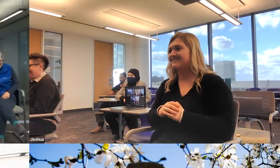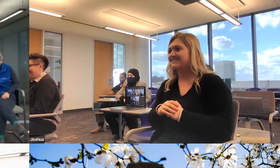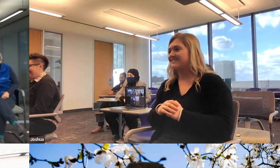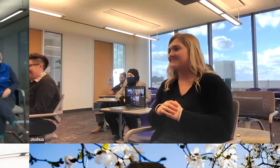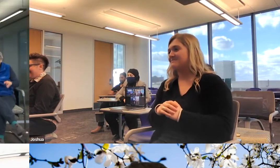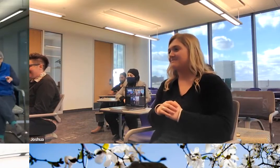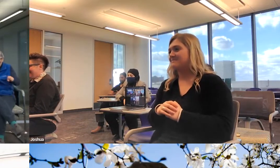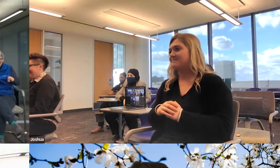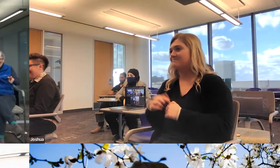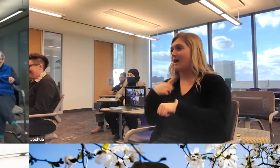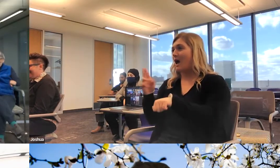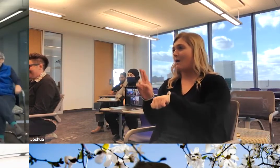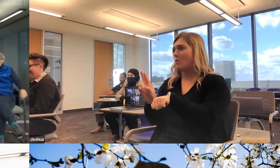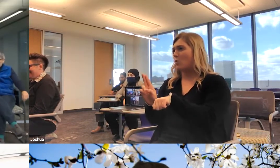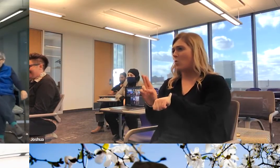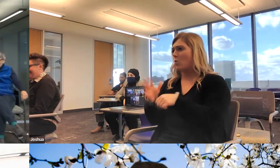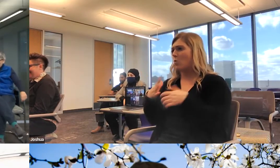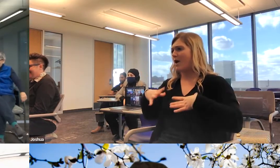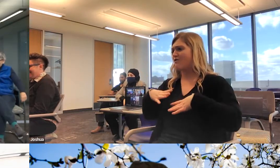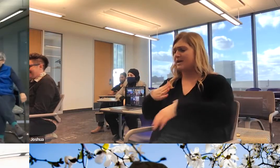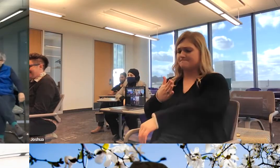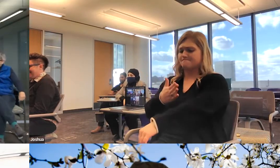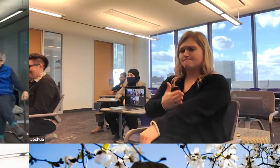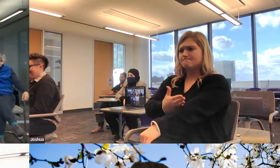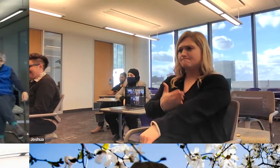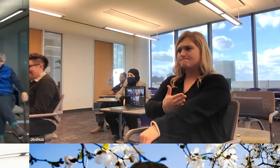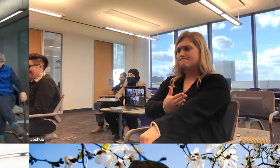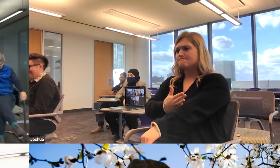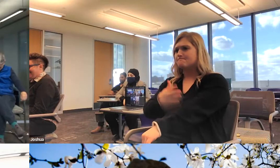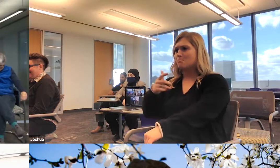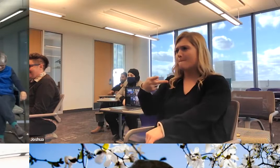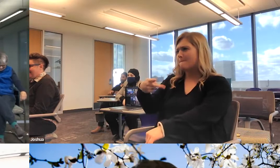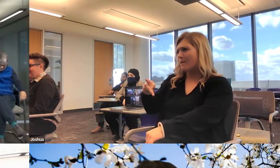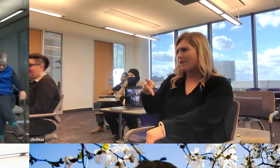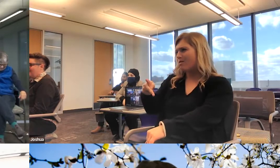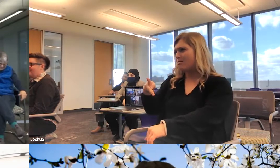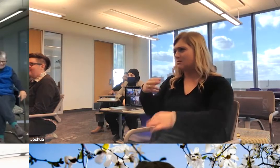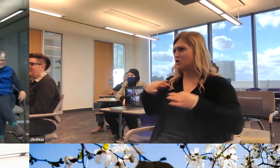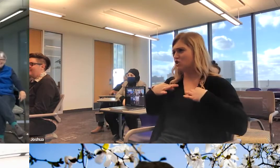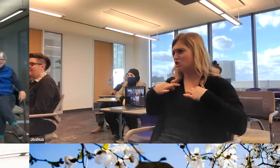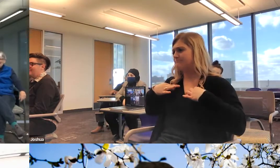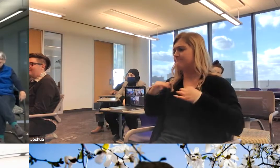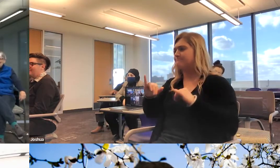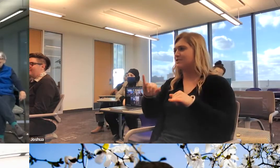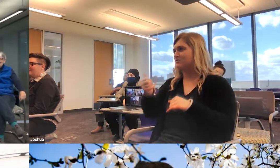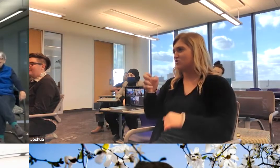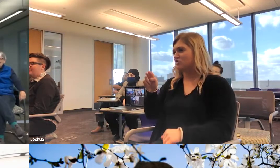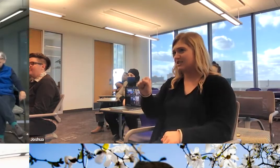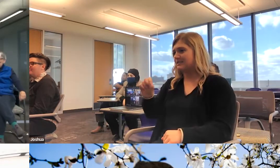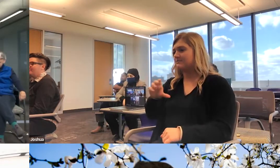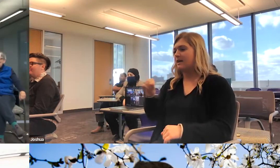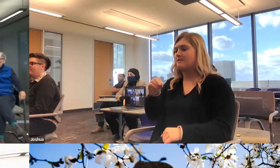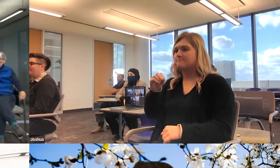I'm wearing a 3/4 length lavender top, jeans, and maroon